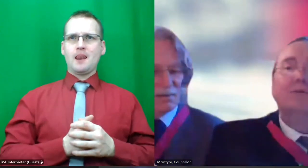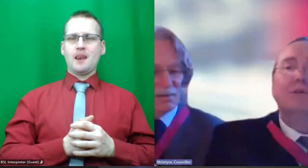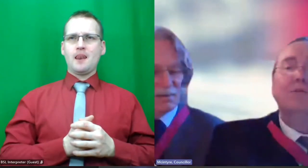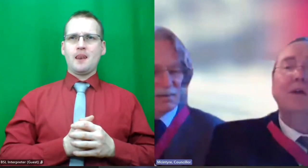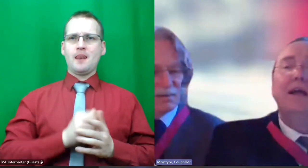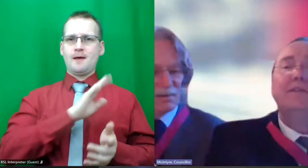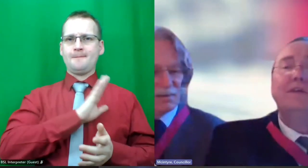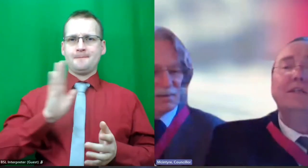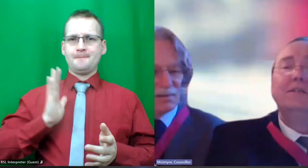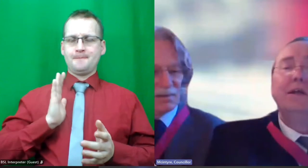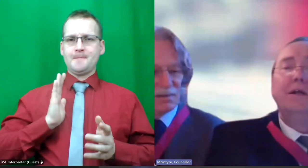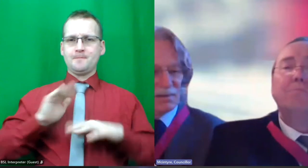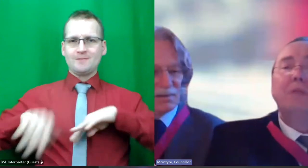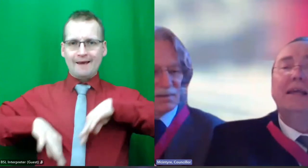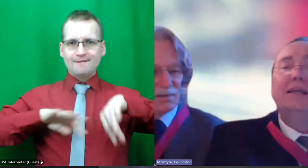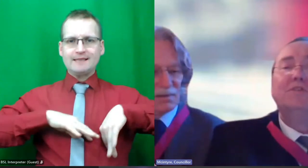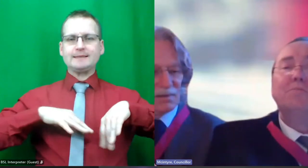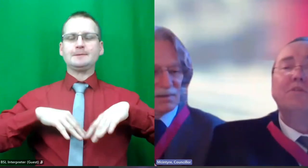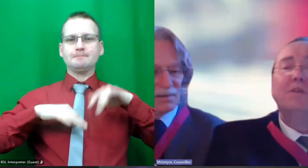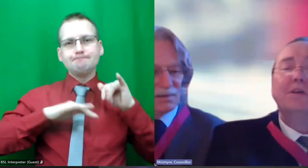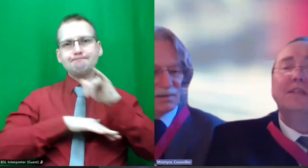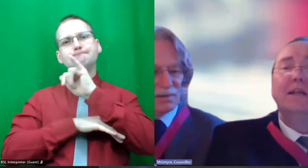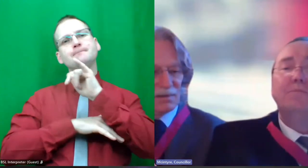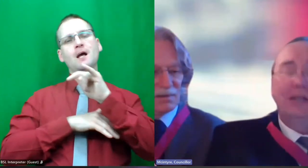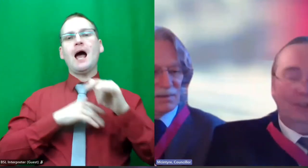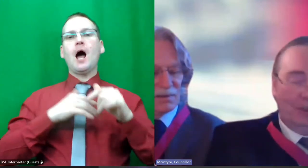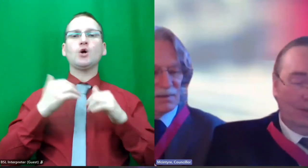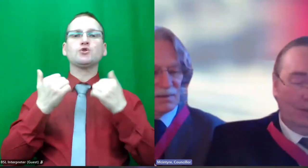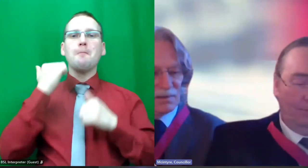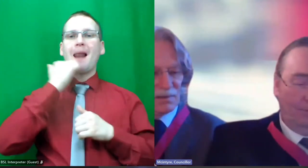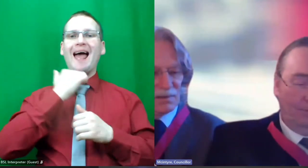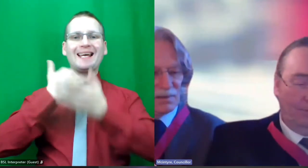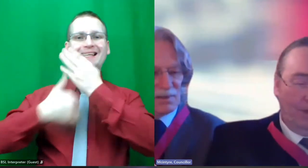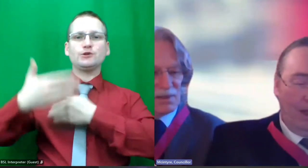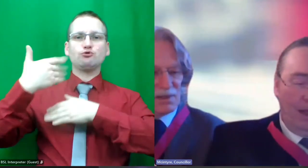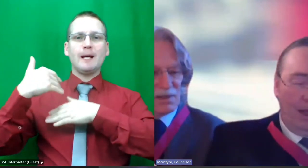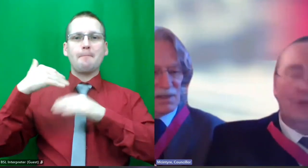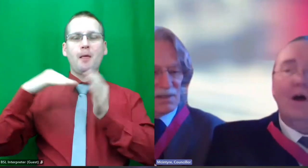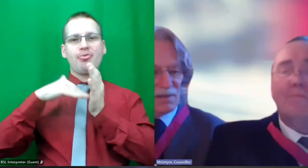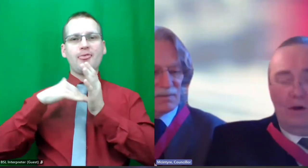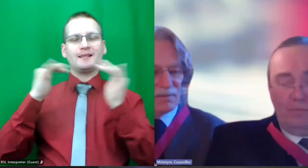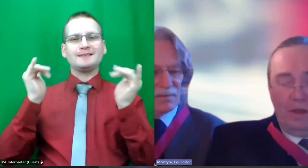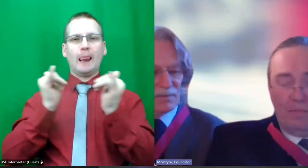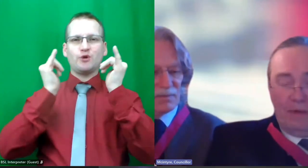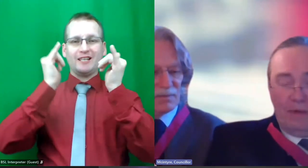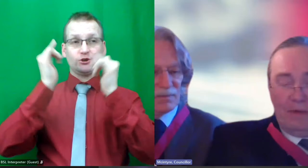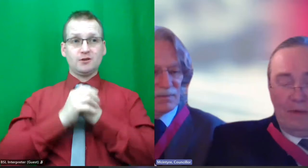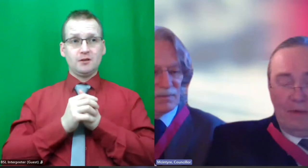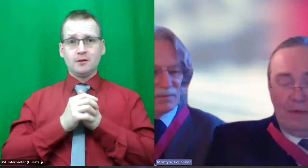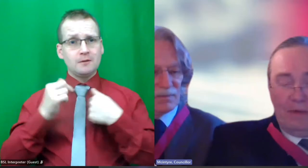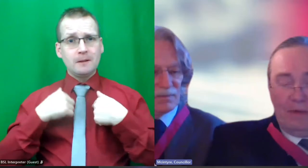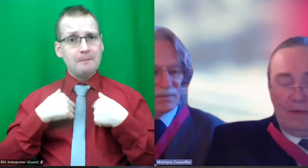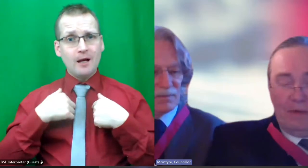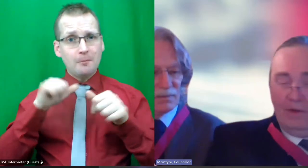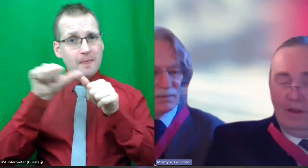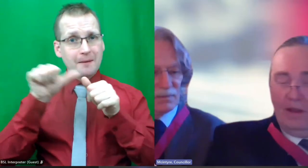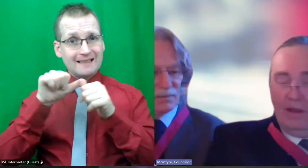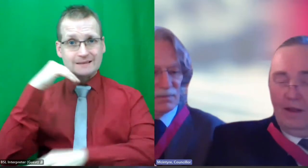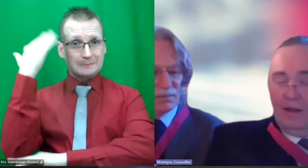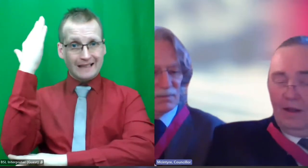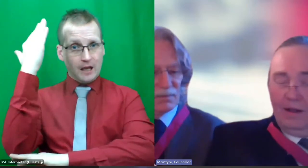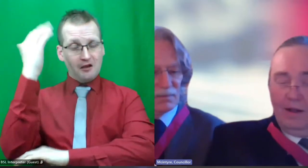and also in their Black History Month celebrations. So I may not be the best speaker,